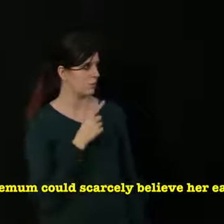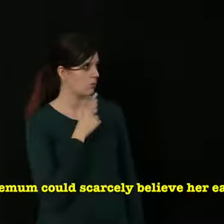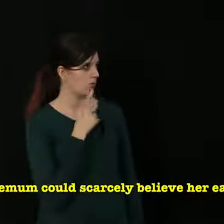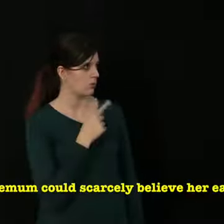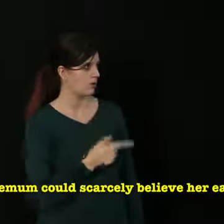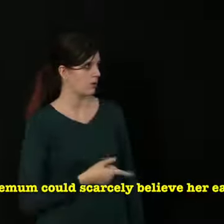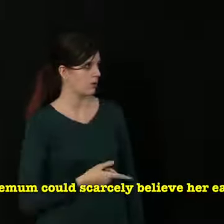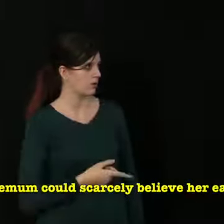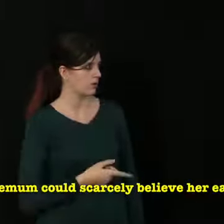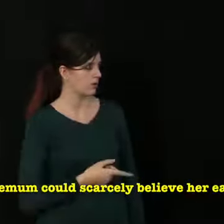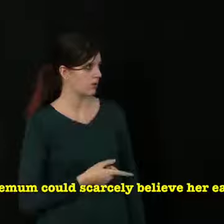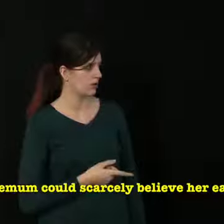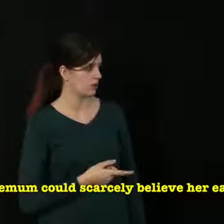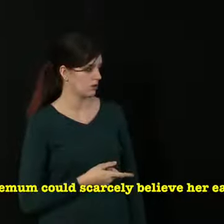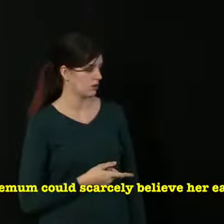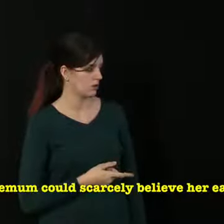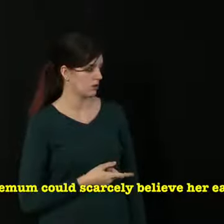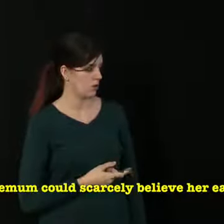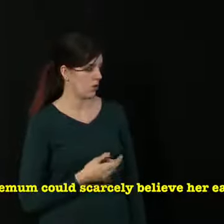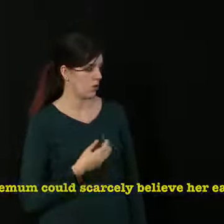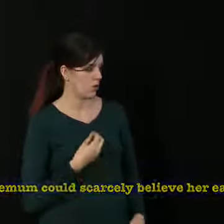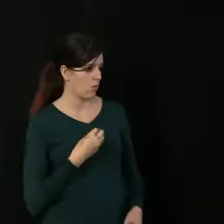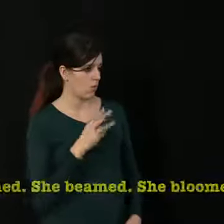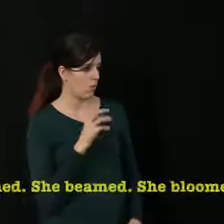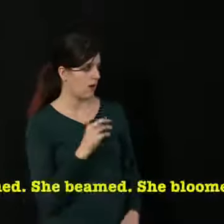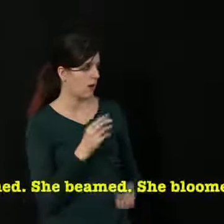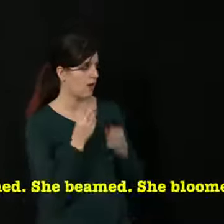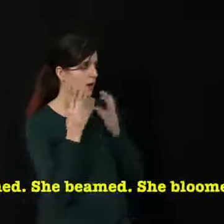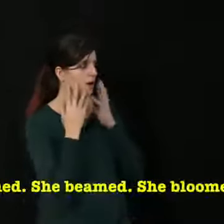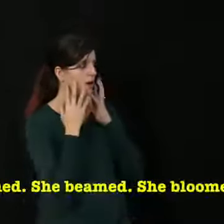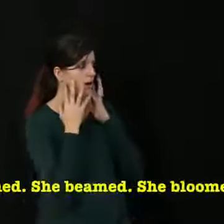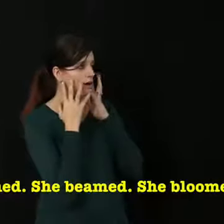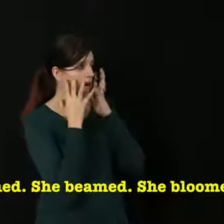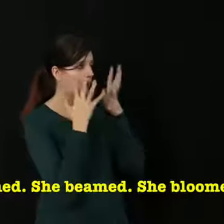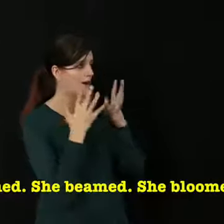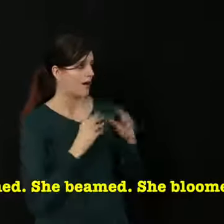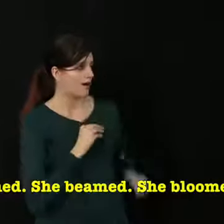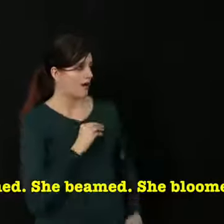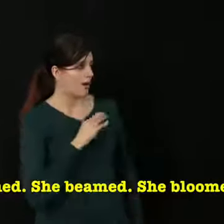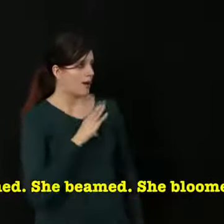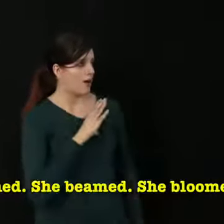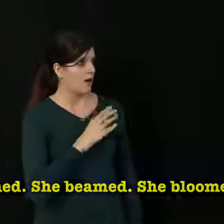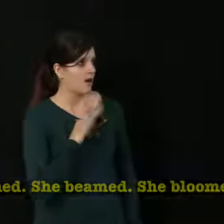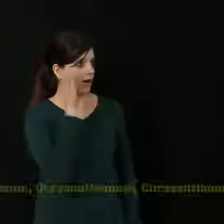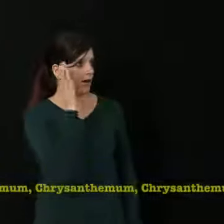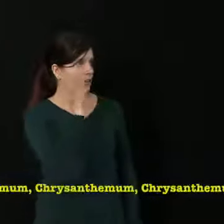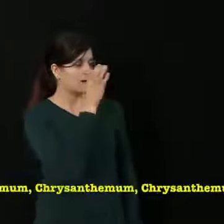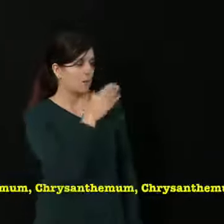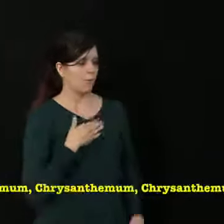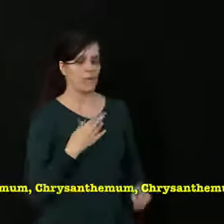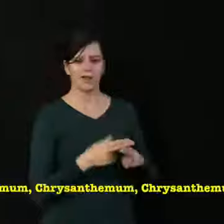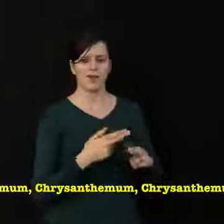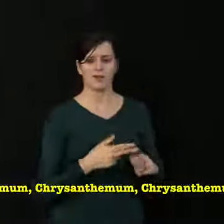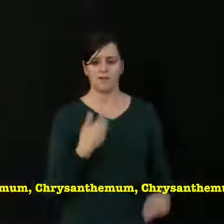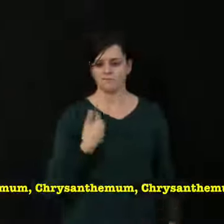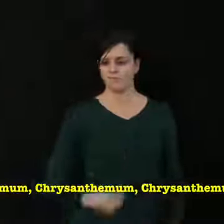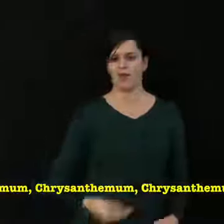Chrysanthemum could scarcely believe her ears. She blushed, she beamed, she bloomed. "Chrysanthemum!